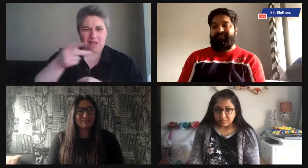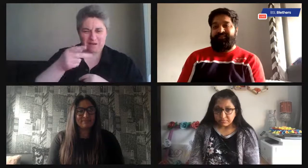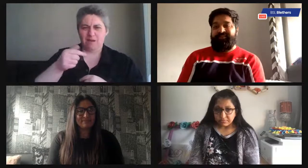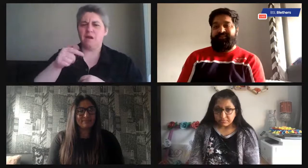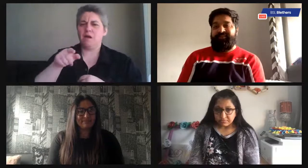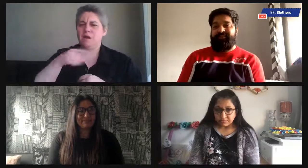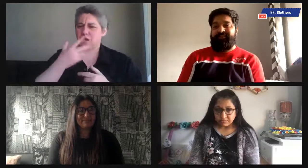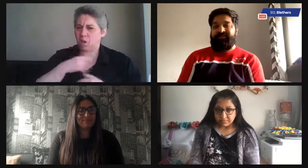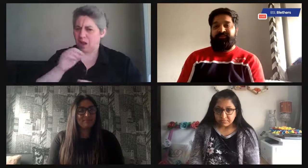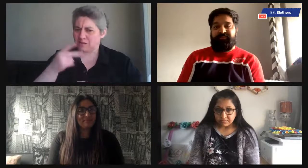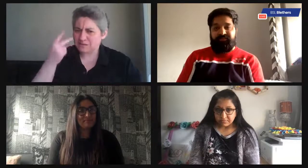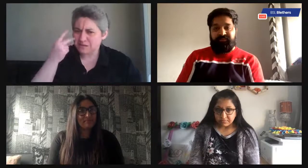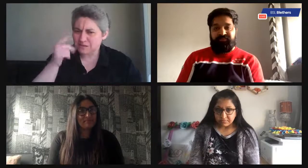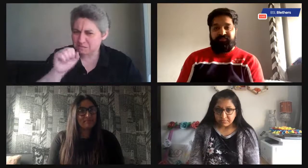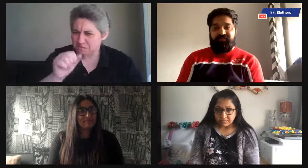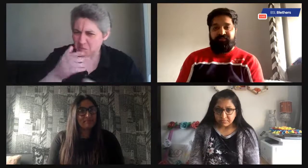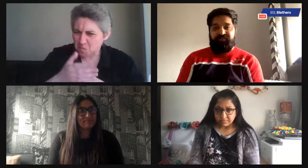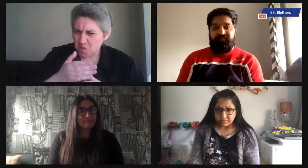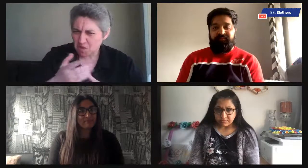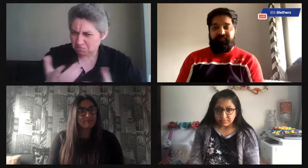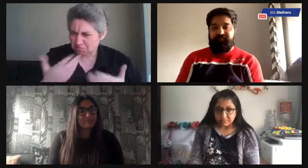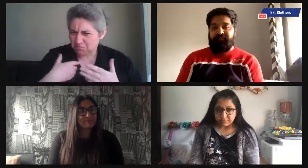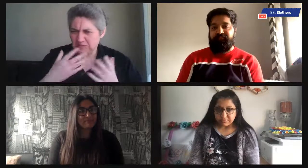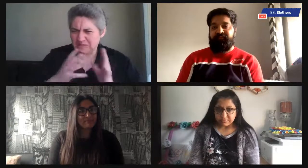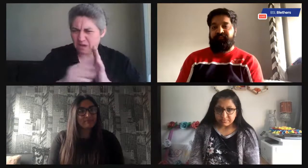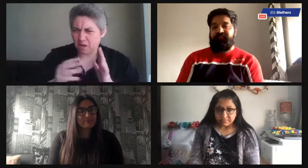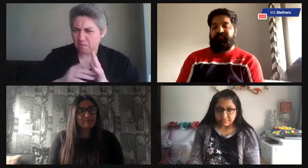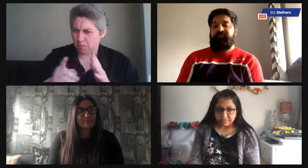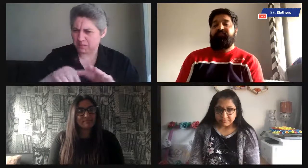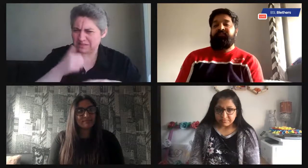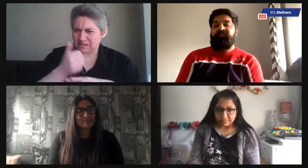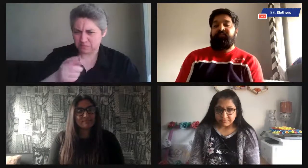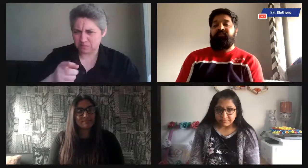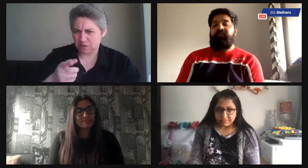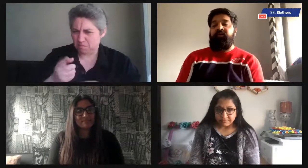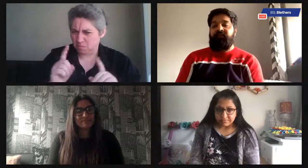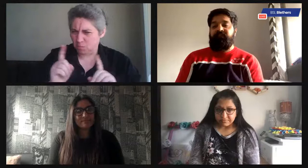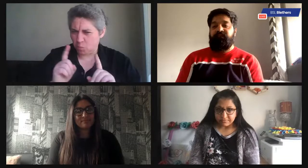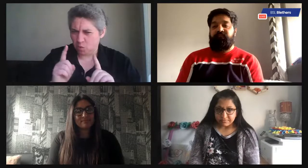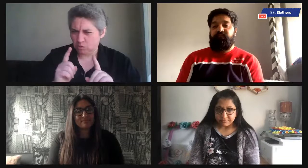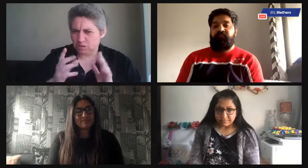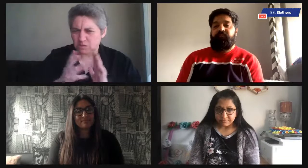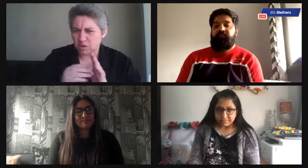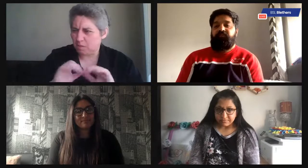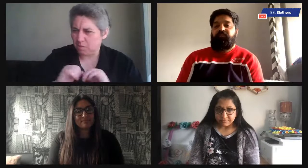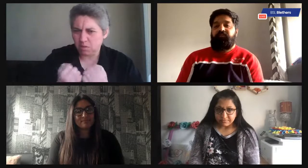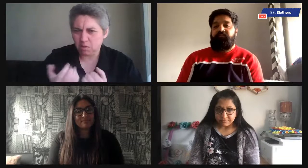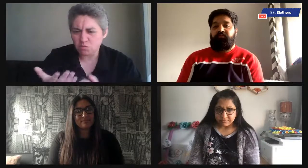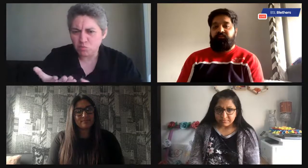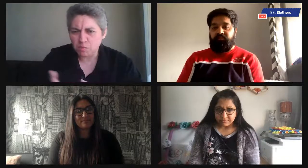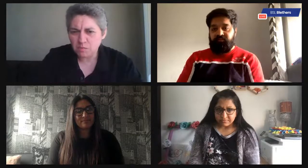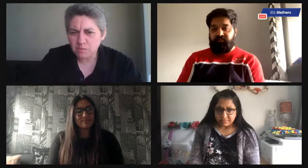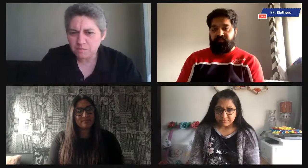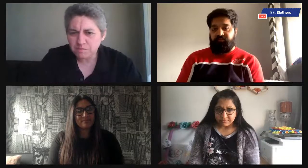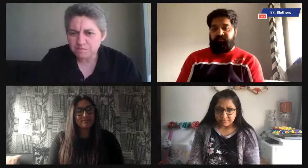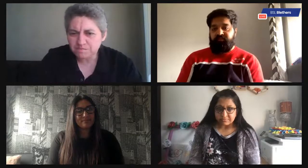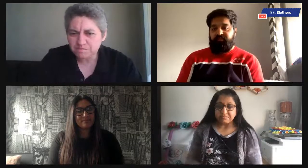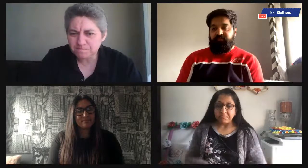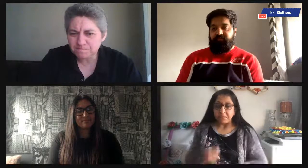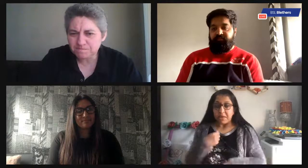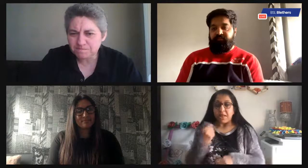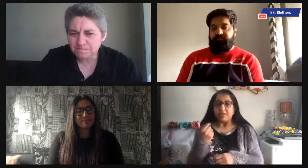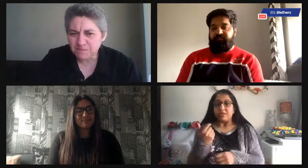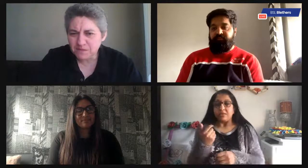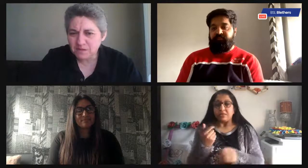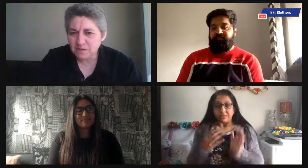sort of positive attitude and keep going. Well, I'm definitely going to come back to you in that. Nafisa, can you give us an example of what